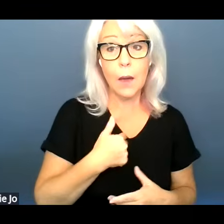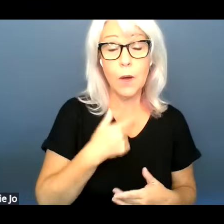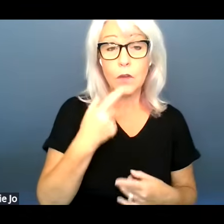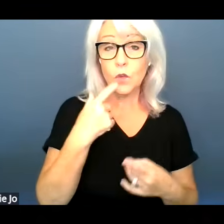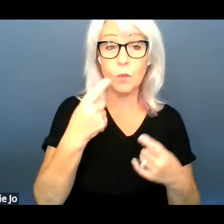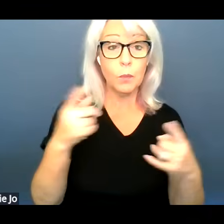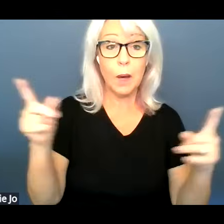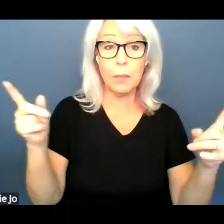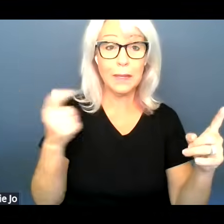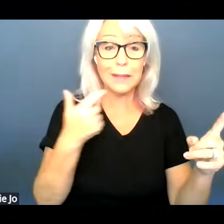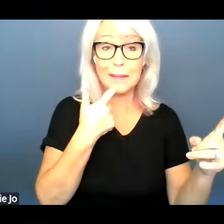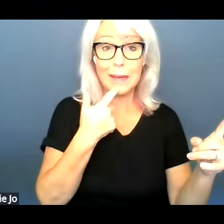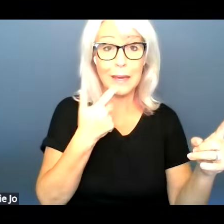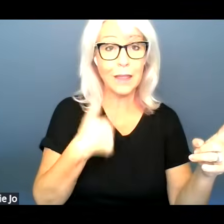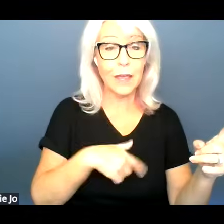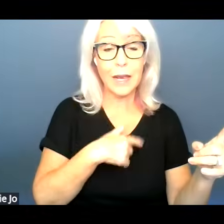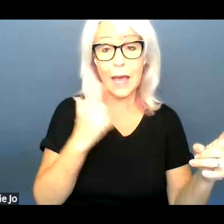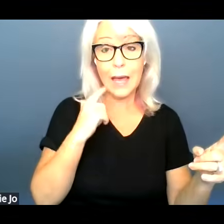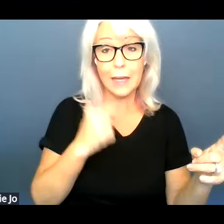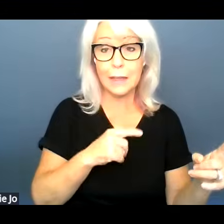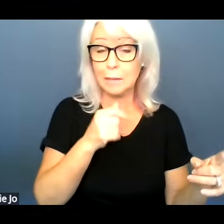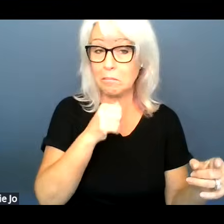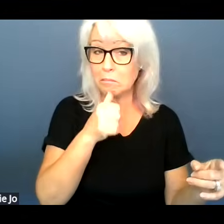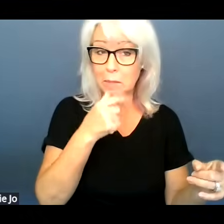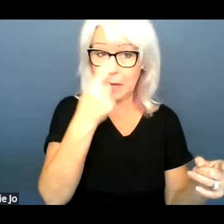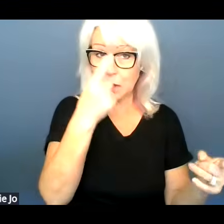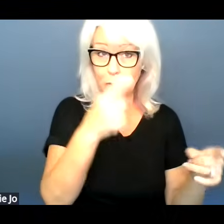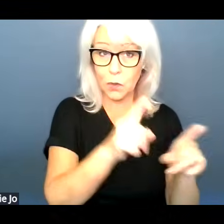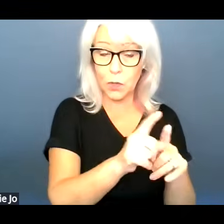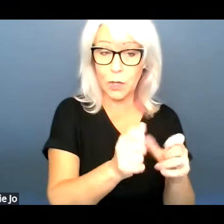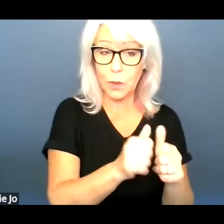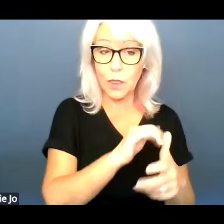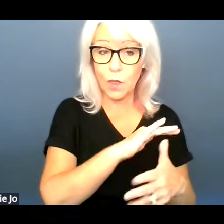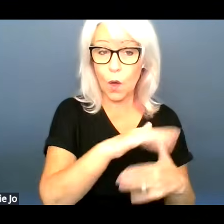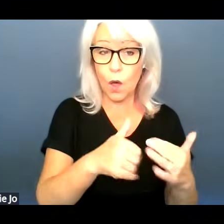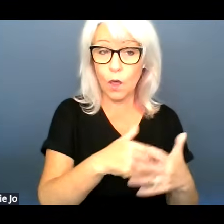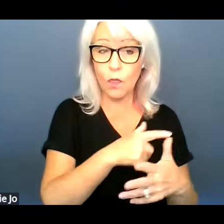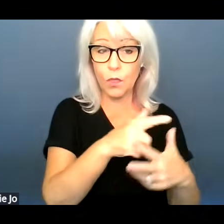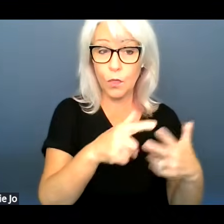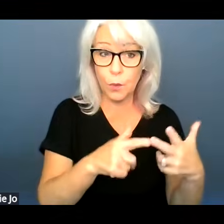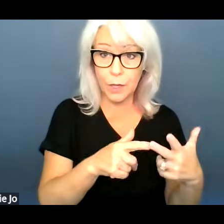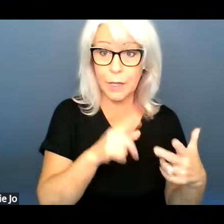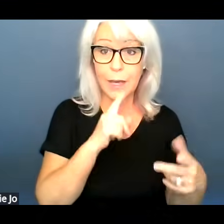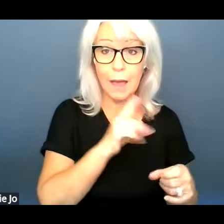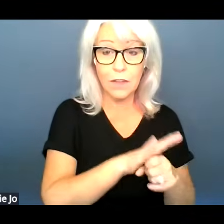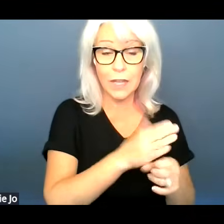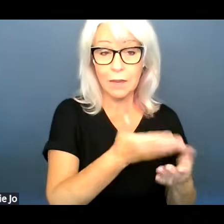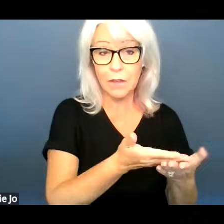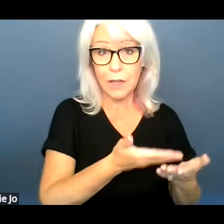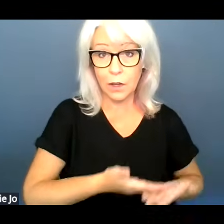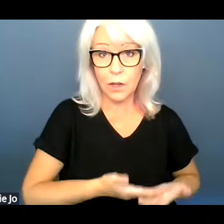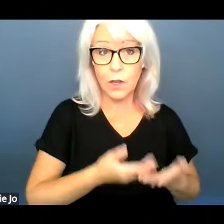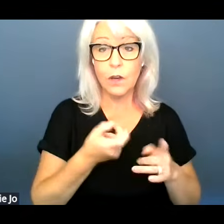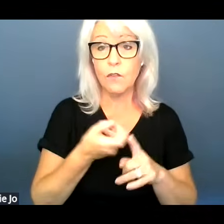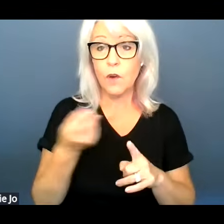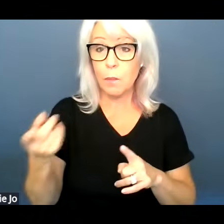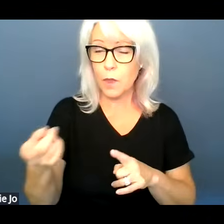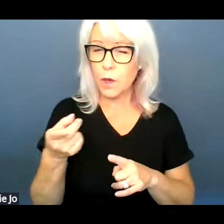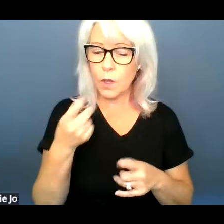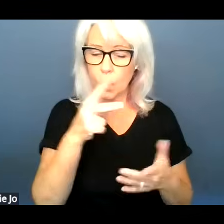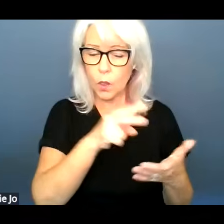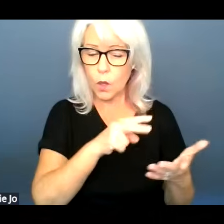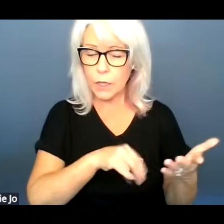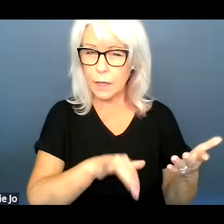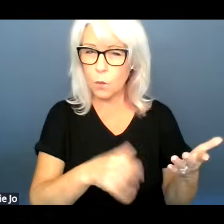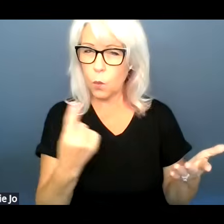all three affidavits that were in the challenge. We had some time to actually look at the third affidavit from the woman that signed,